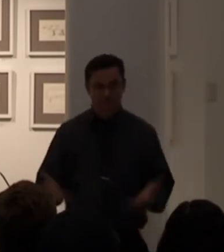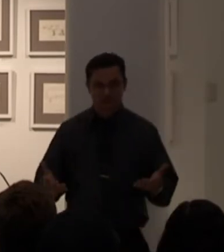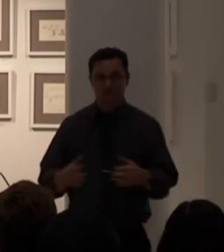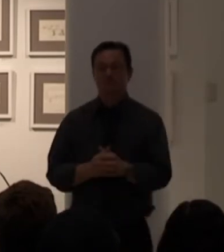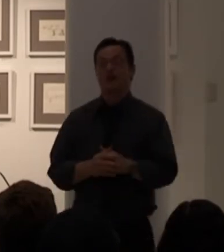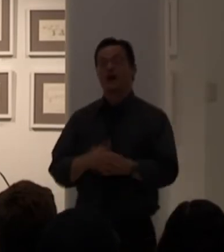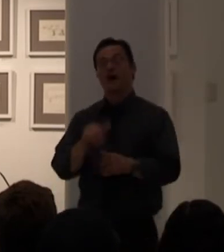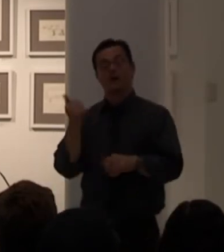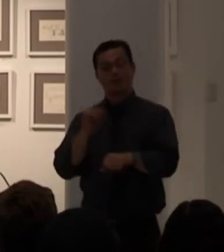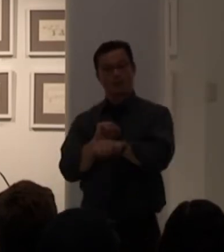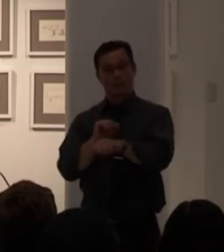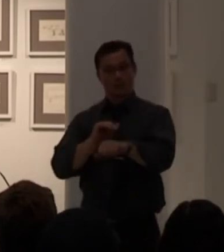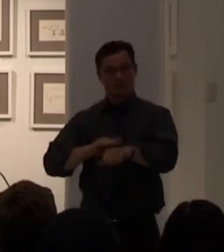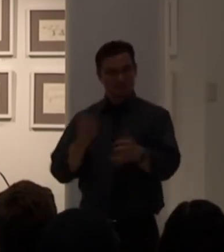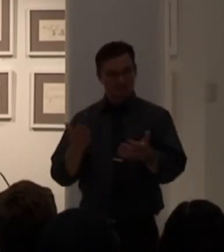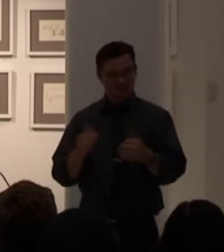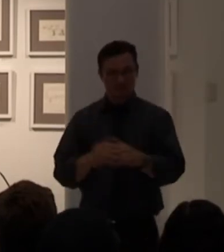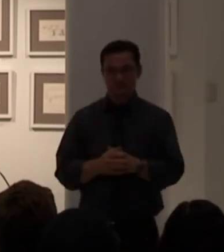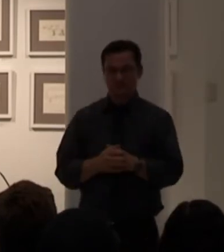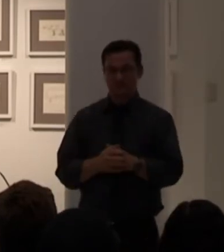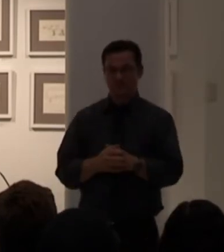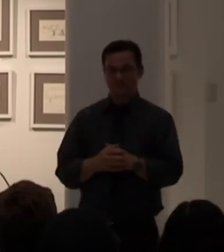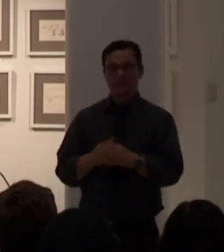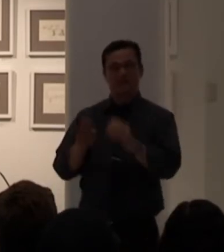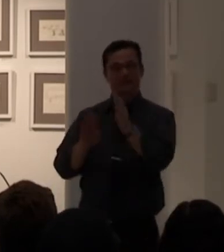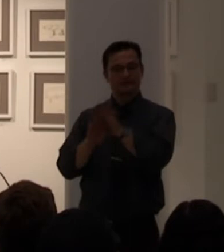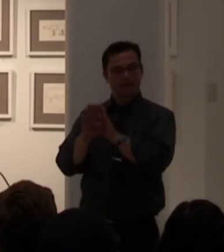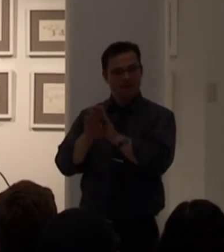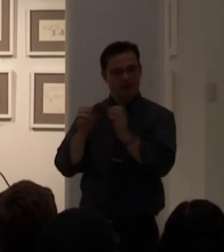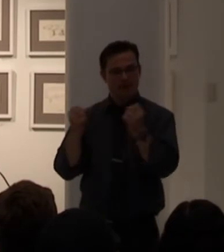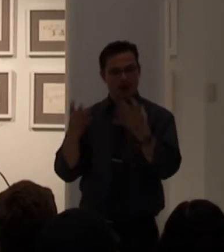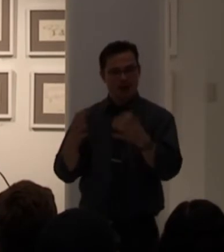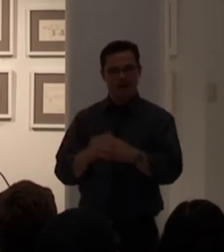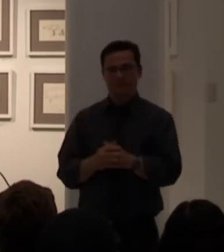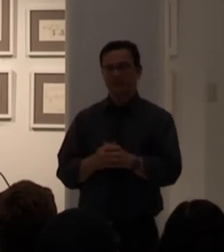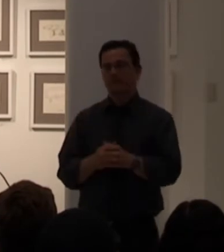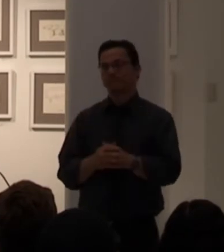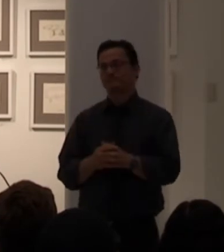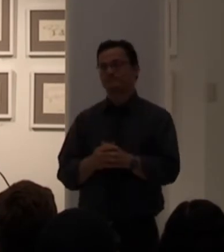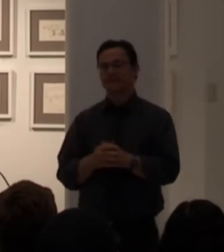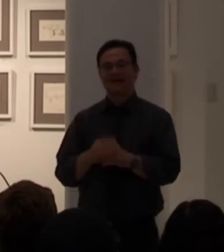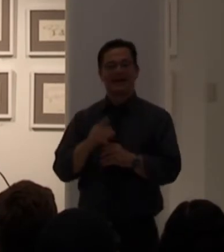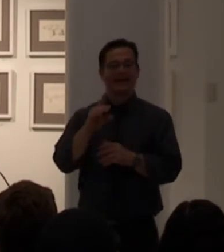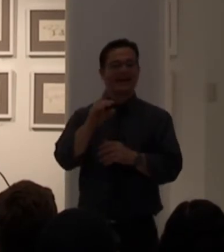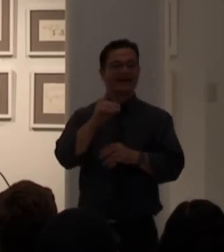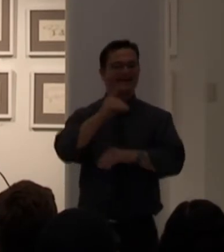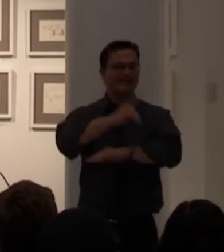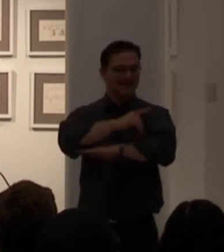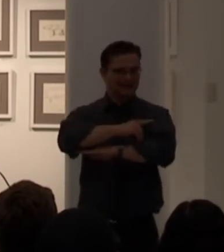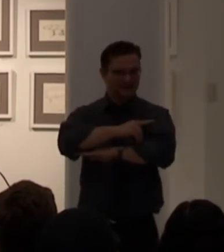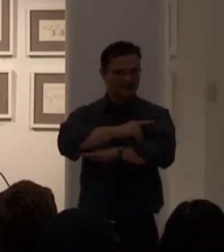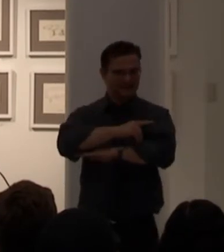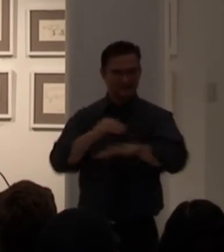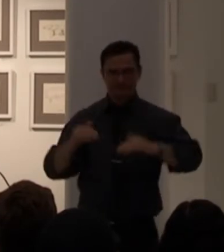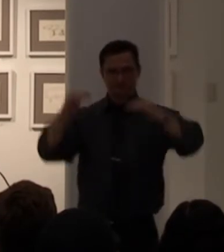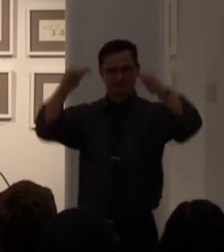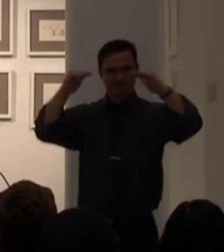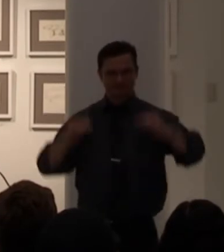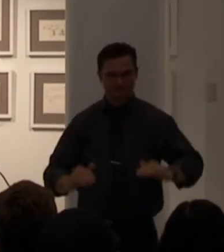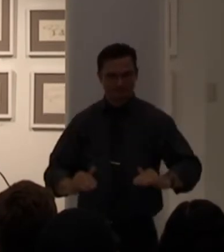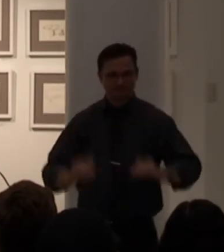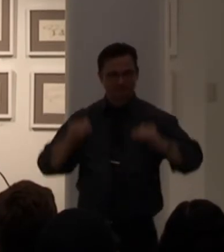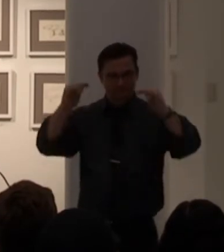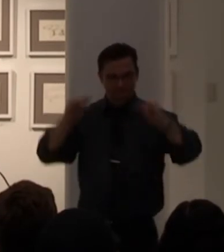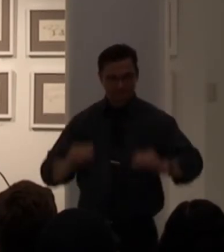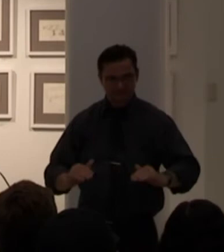we're working on now is they're developing a lot of desks that go up and down.